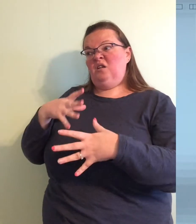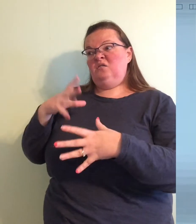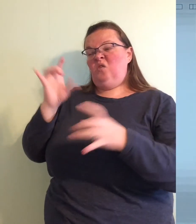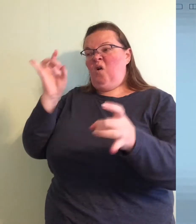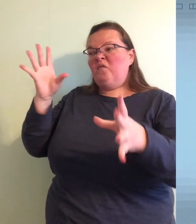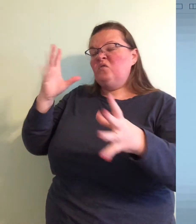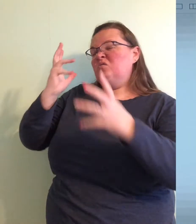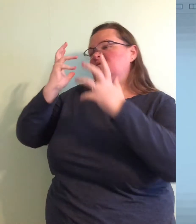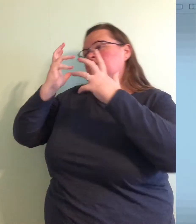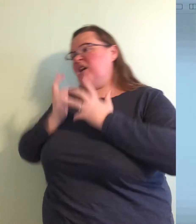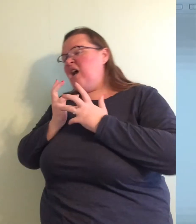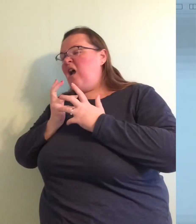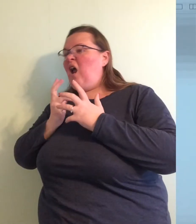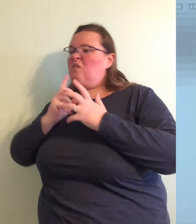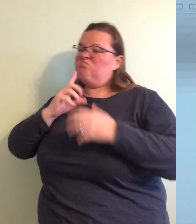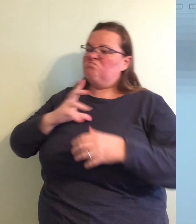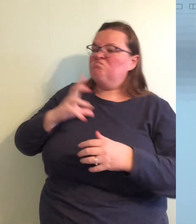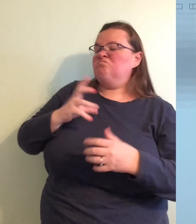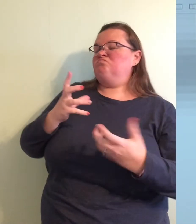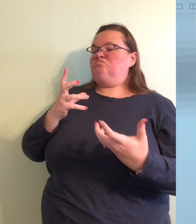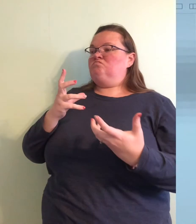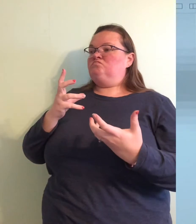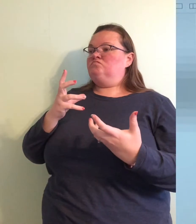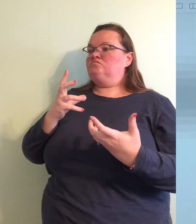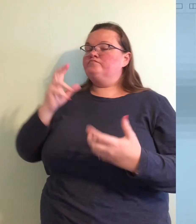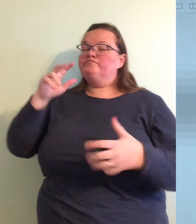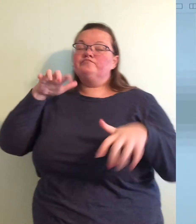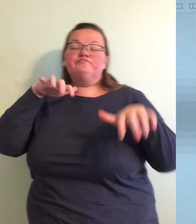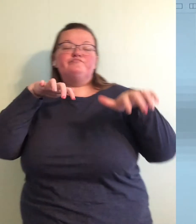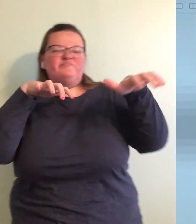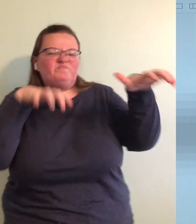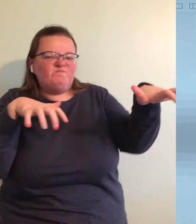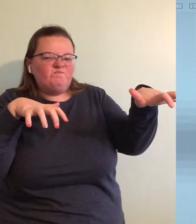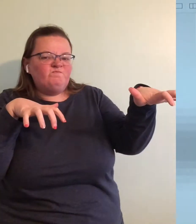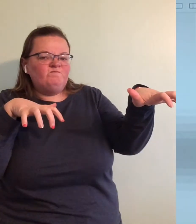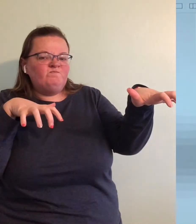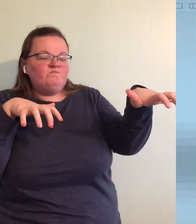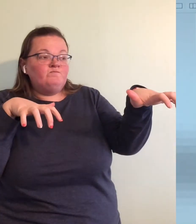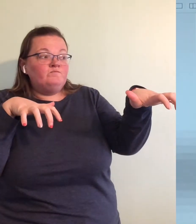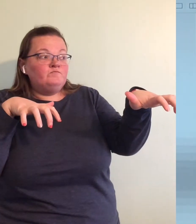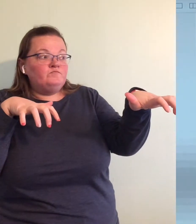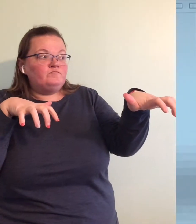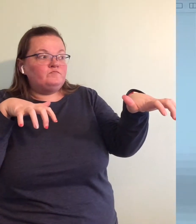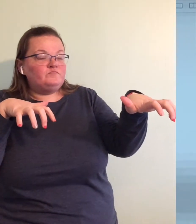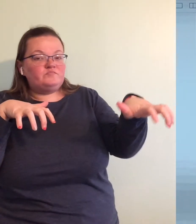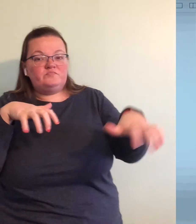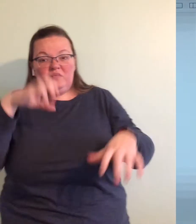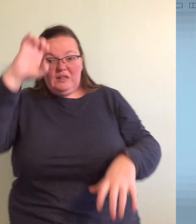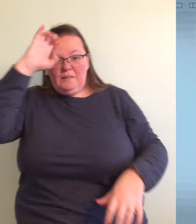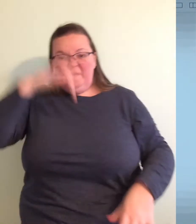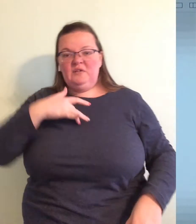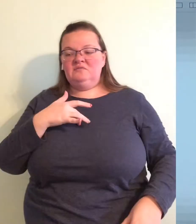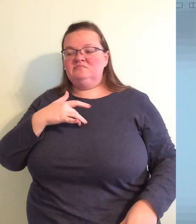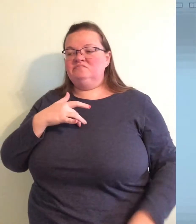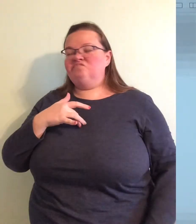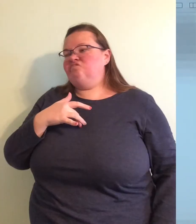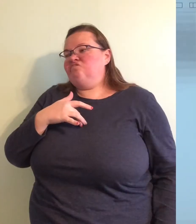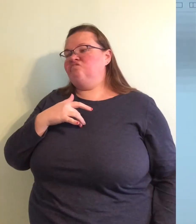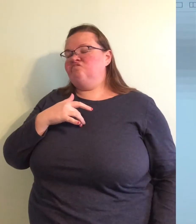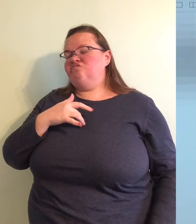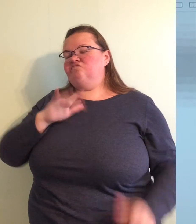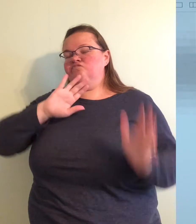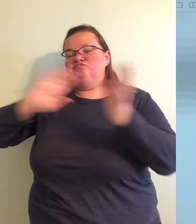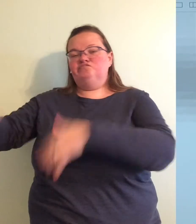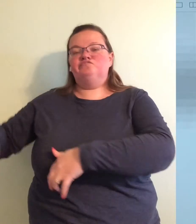looked terrible, and sad, and noble, staring up in the moonlight. that Edmund didn't really get any fun out of jeering at it.